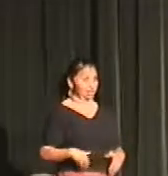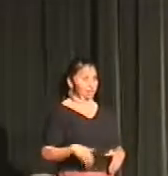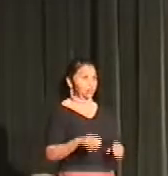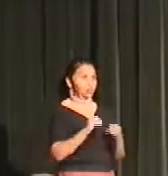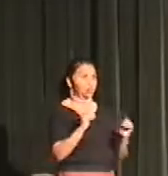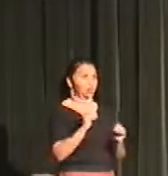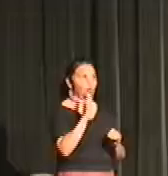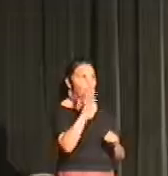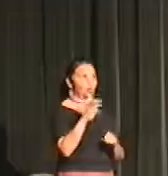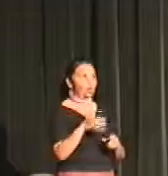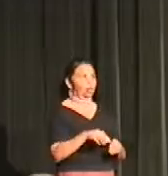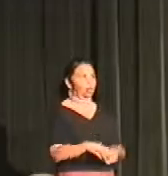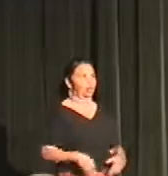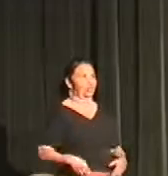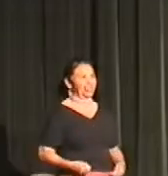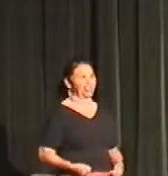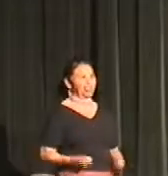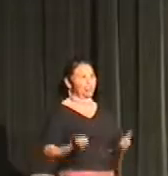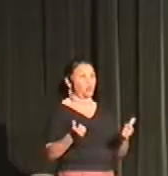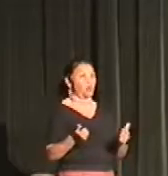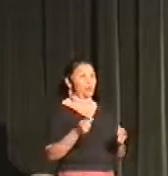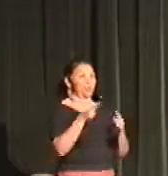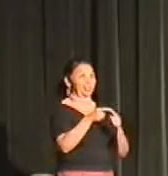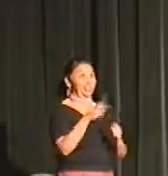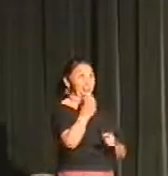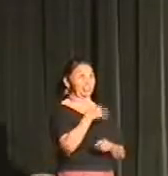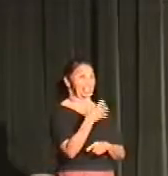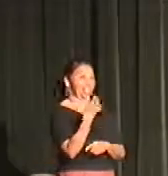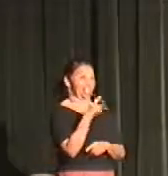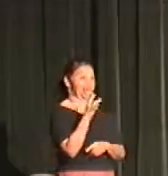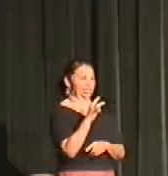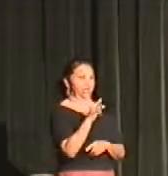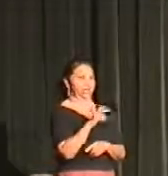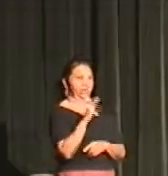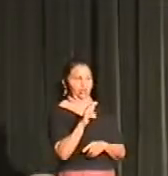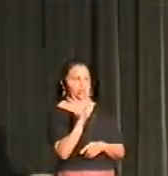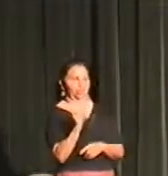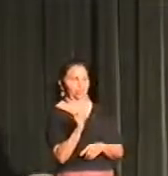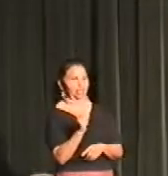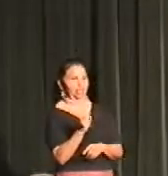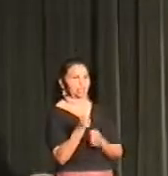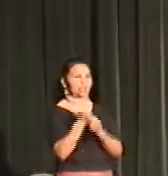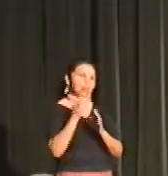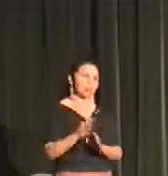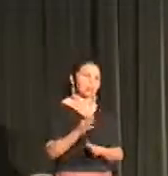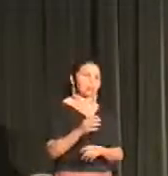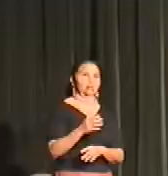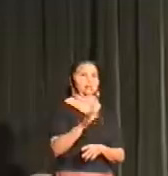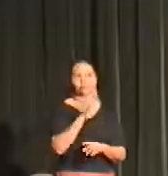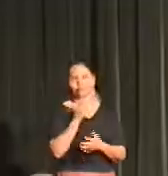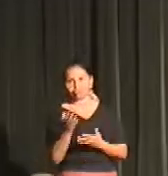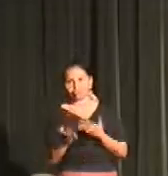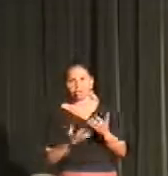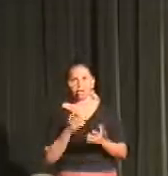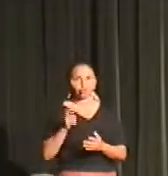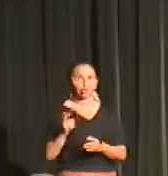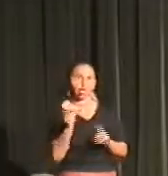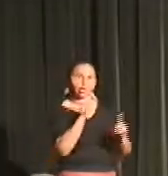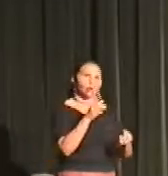doctor would do it in the United States. And actually my sponsors, you know, we actually talked about whether I should go to Mexico or something and try and